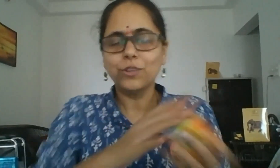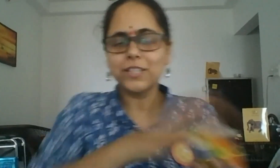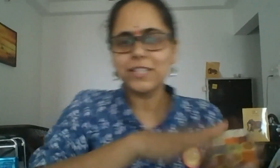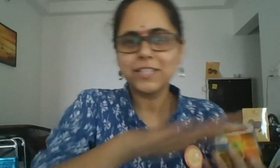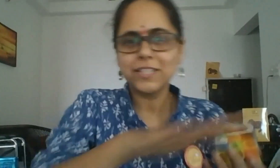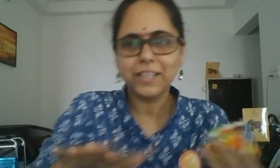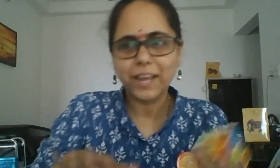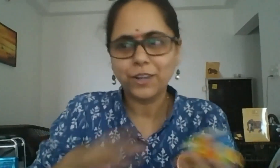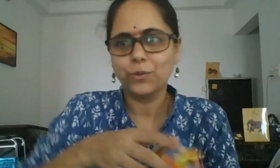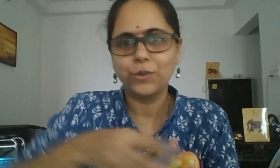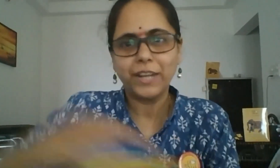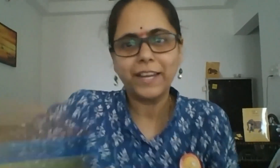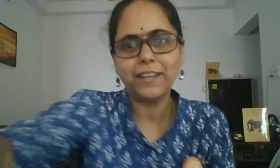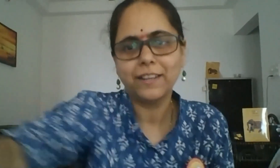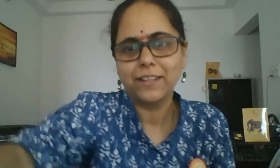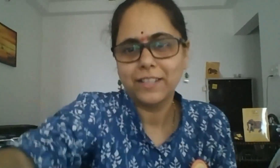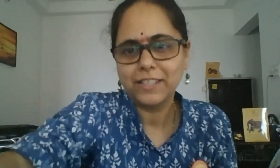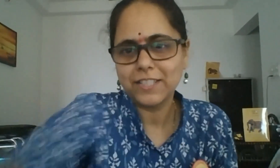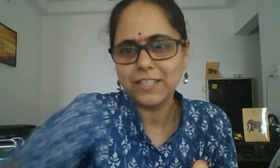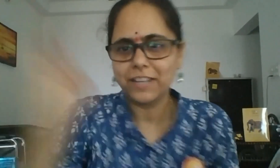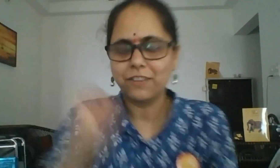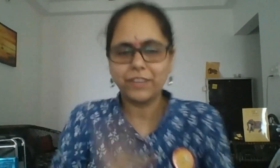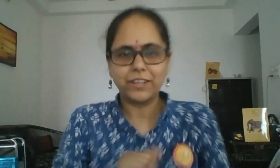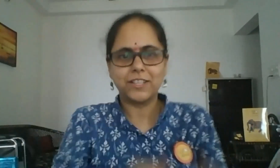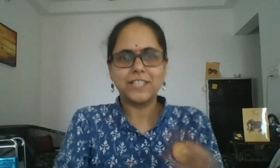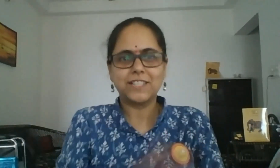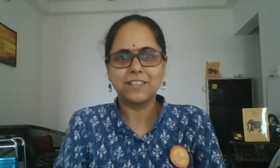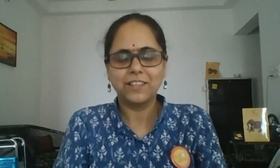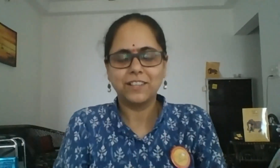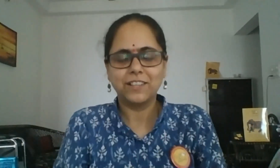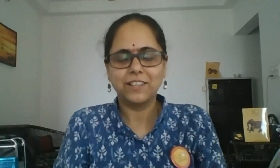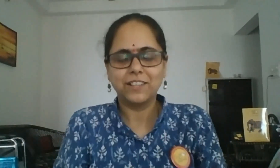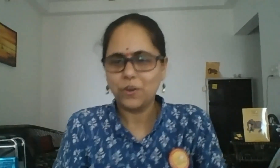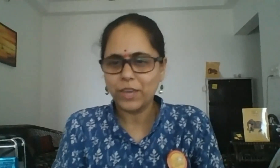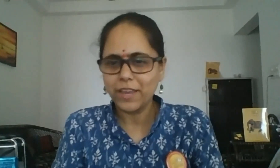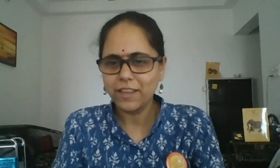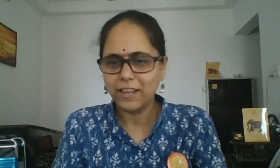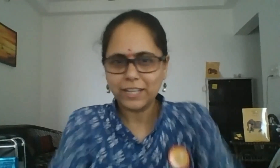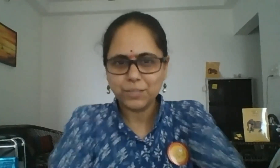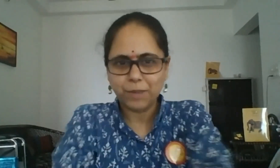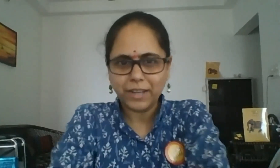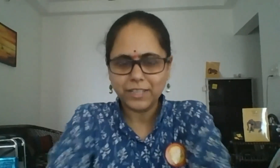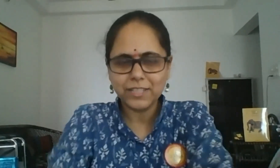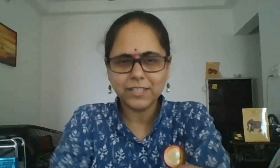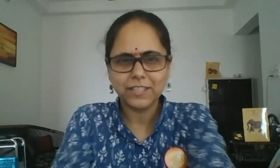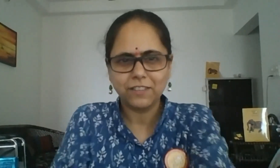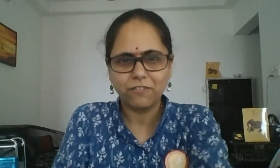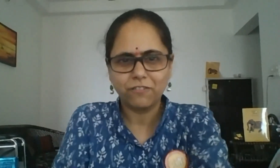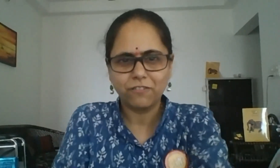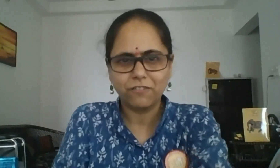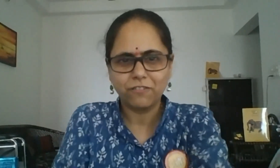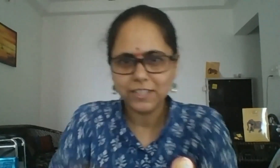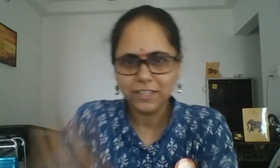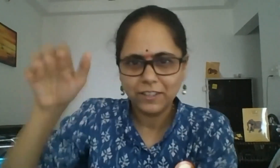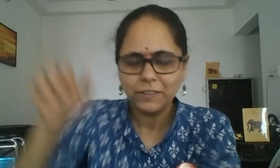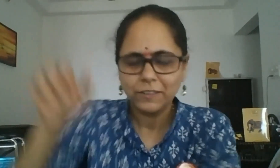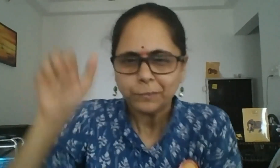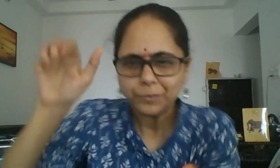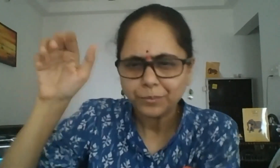is tic-tac-toe, right? Just an awareness. Okay, let us practice once.